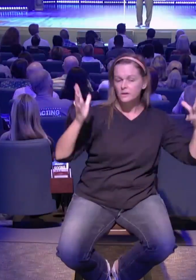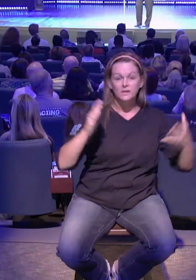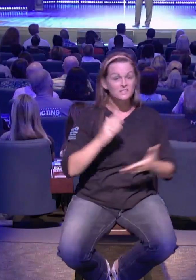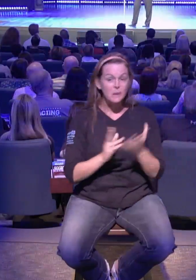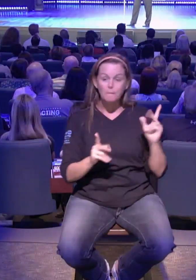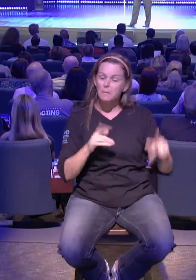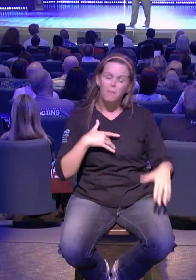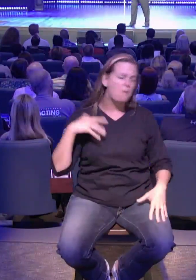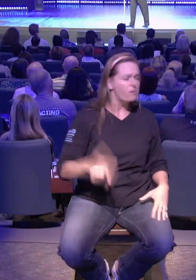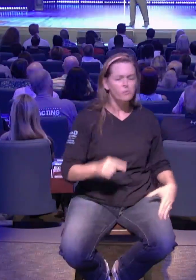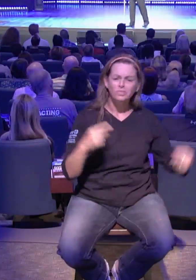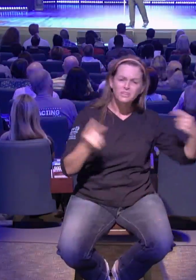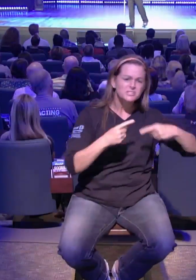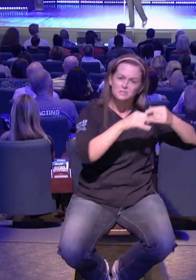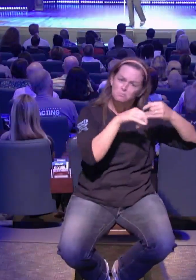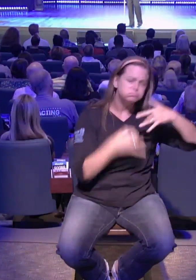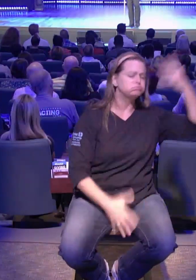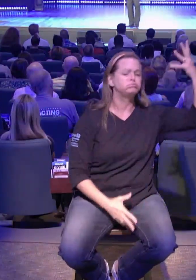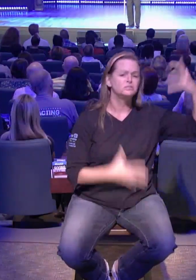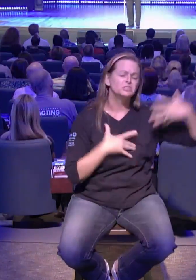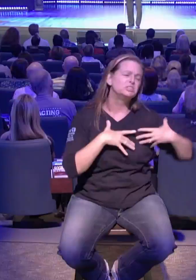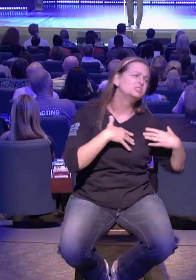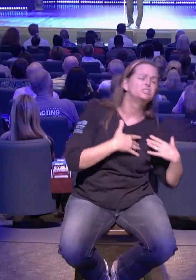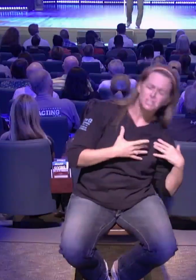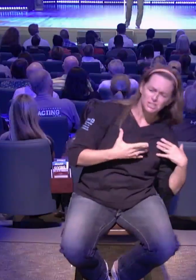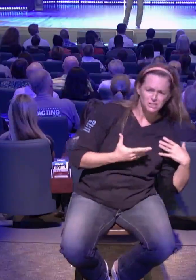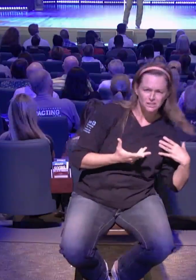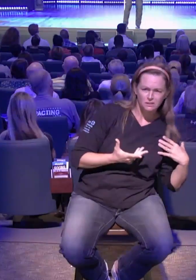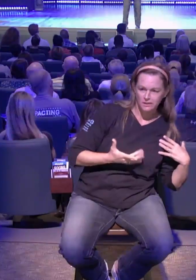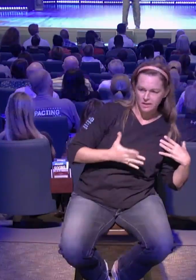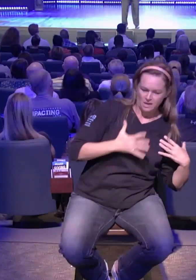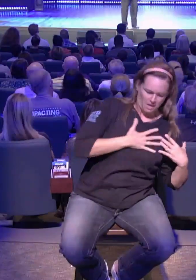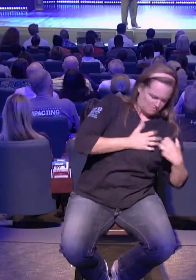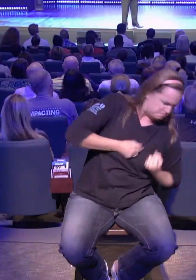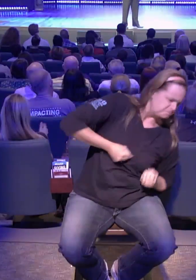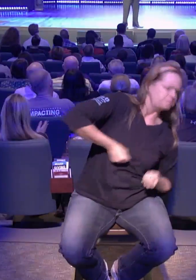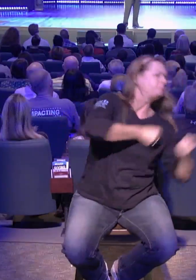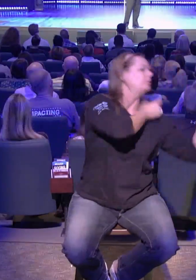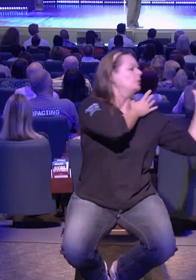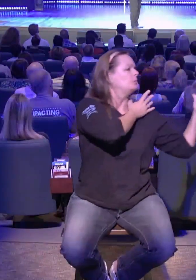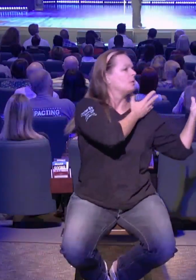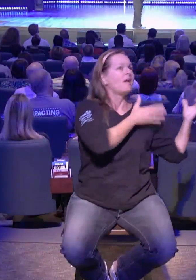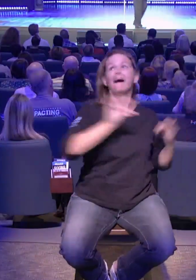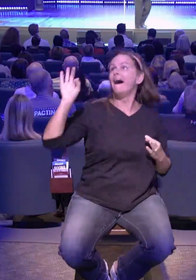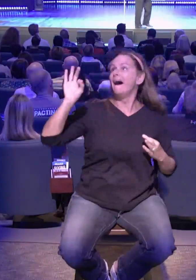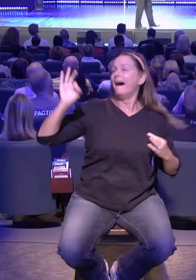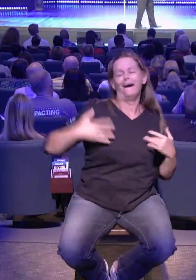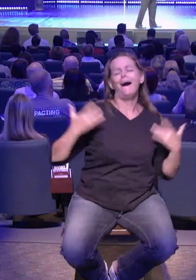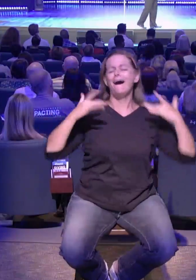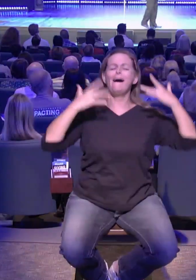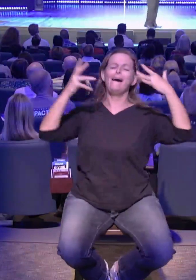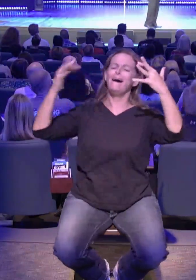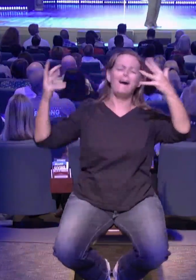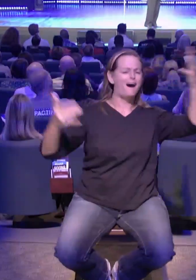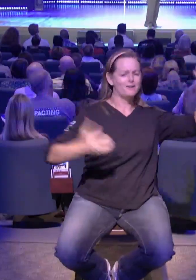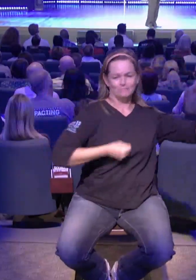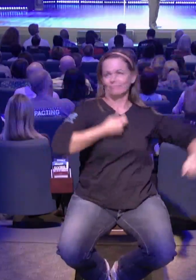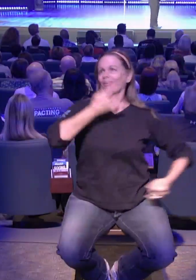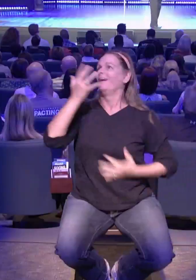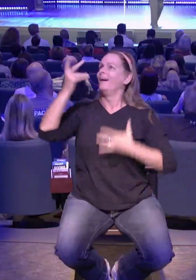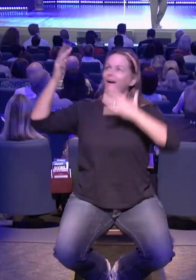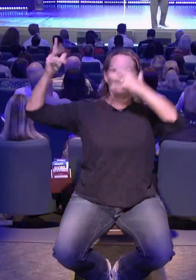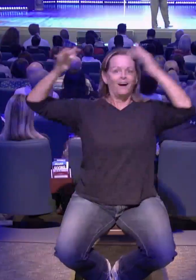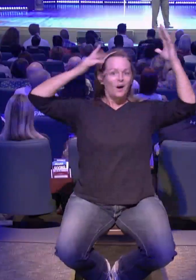crippled place that, man, they can't contain it. They just can't contain it. It just kind of erupts out of